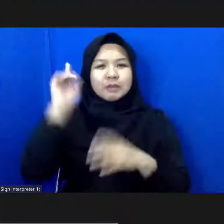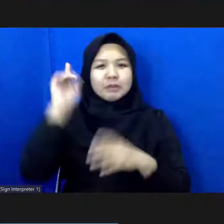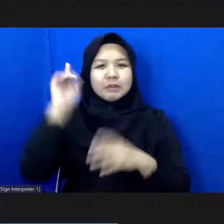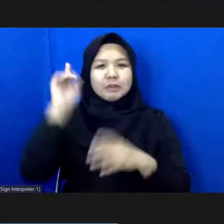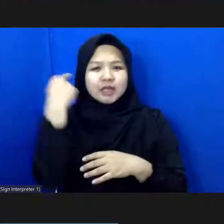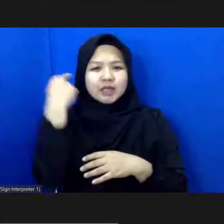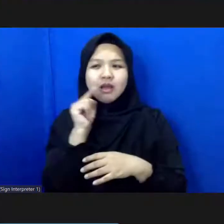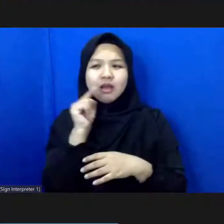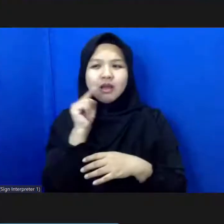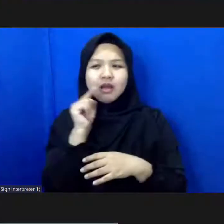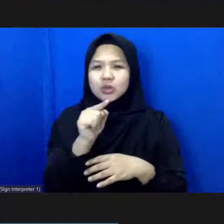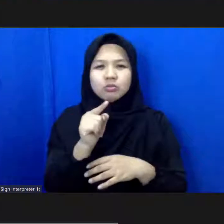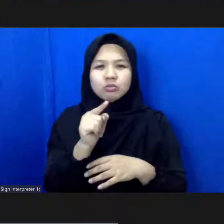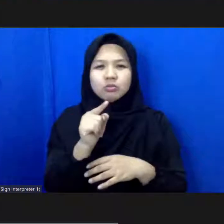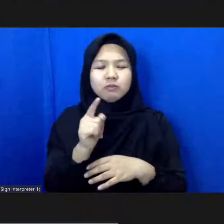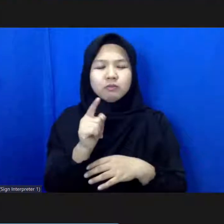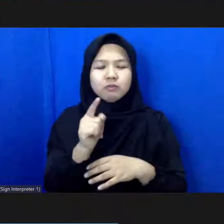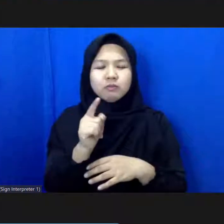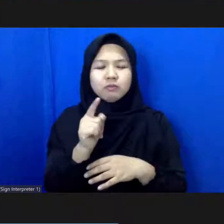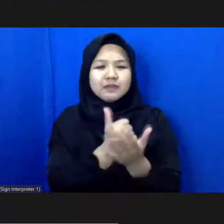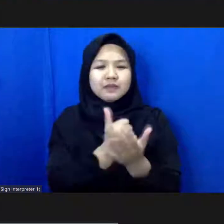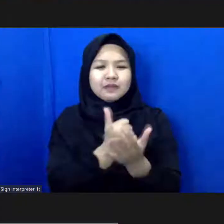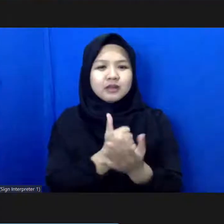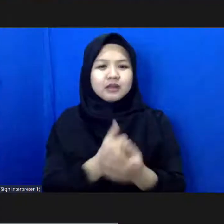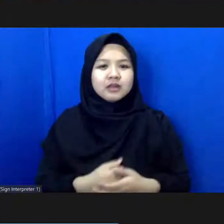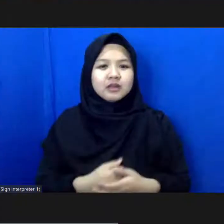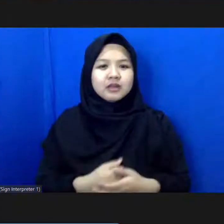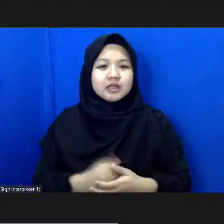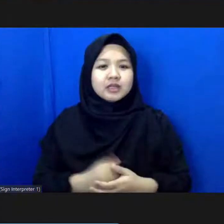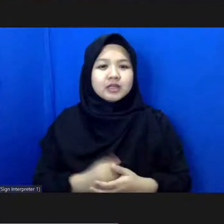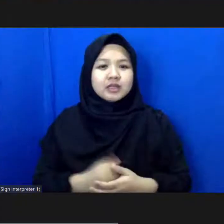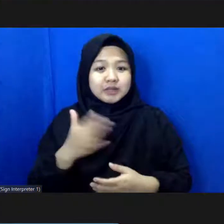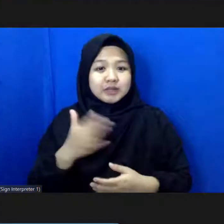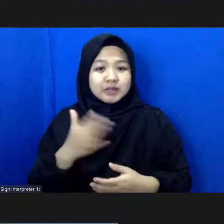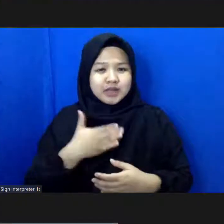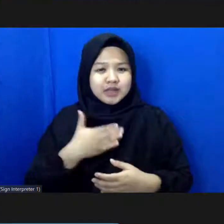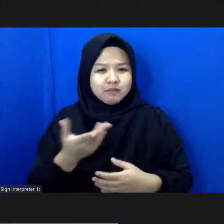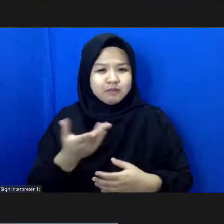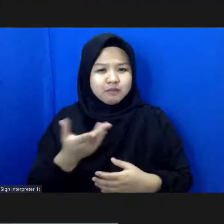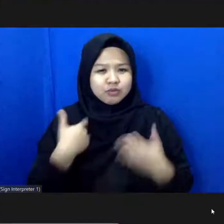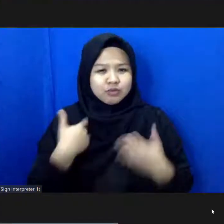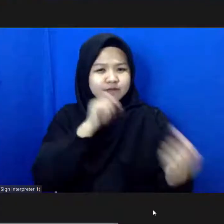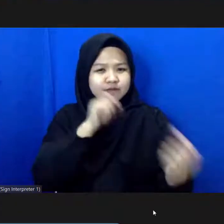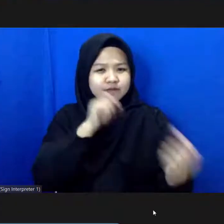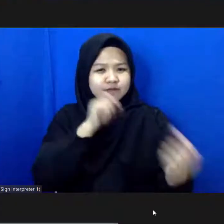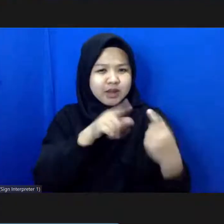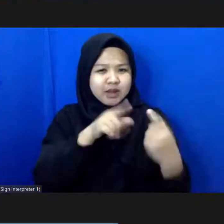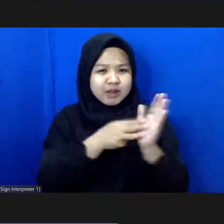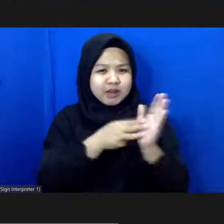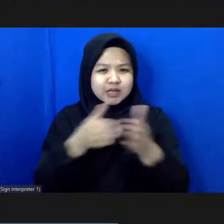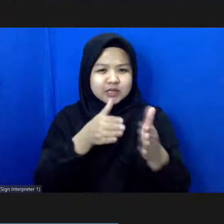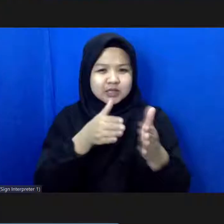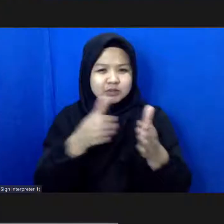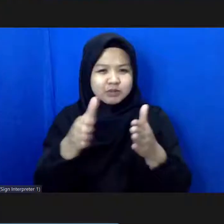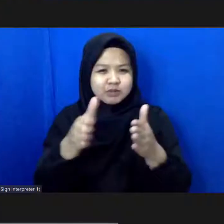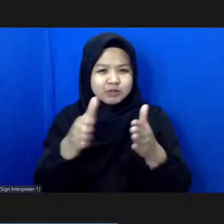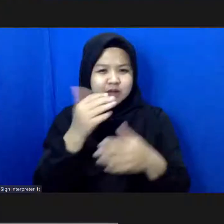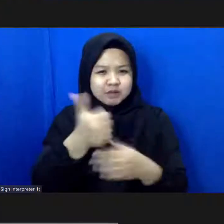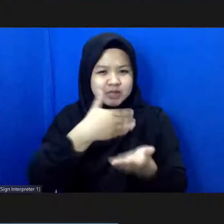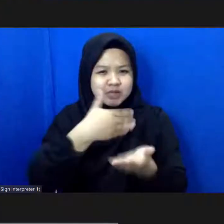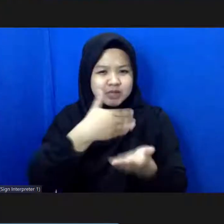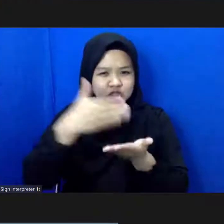a must, no. As I've shared a while ago, we had the feedback mechanism and was able to share it with the